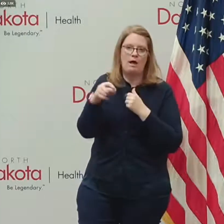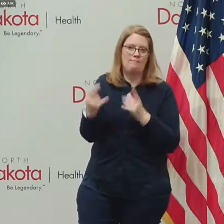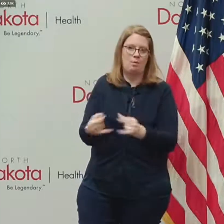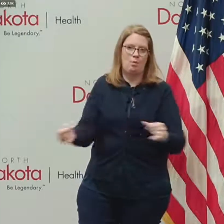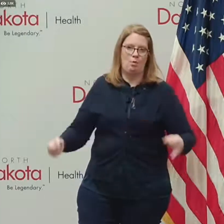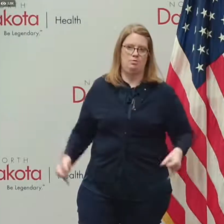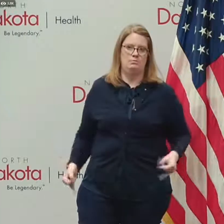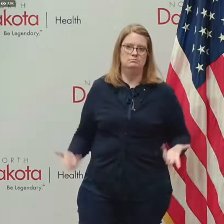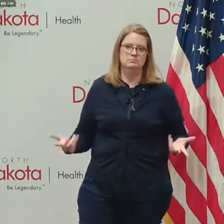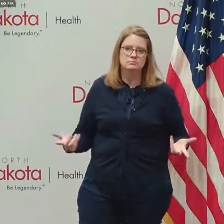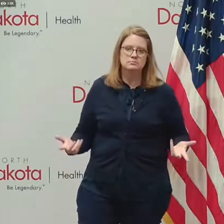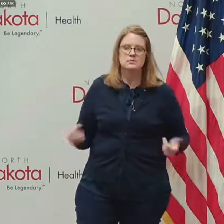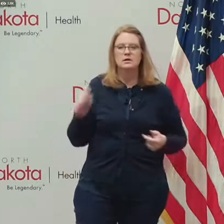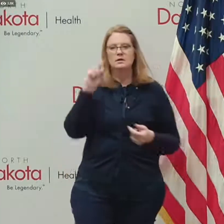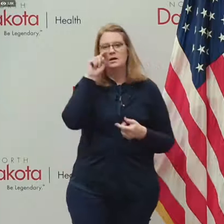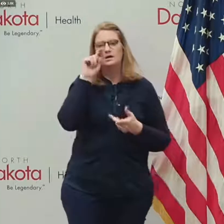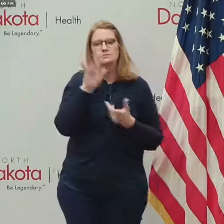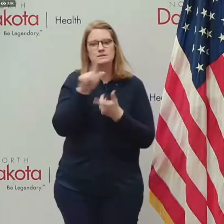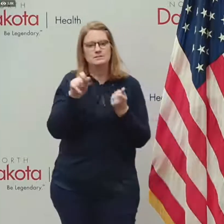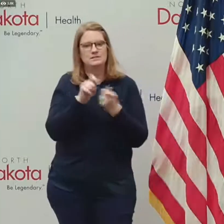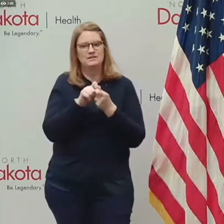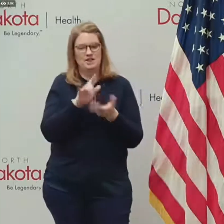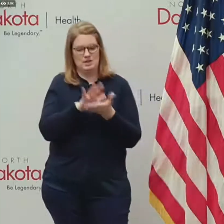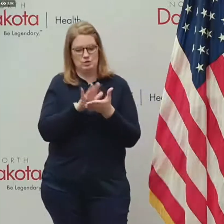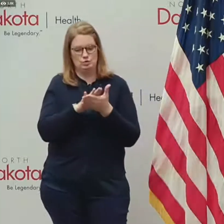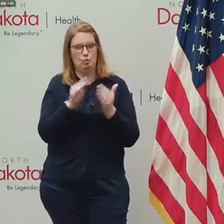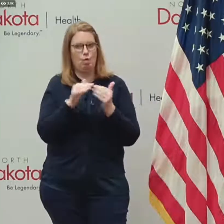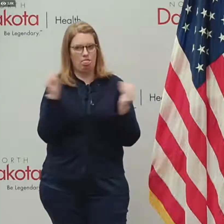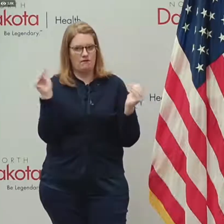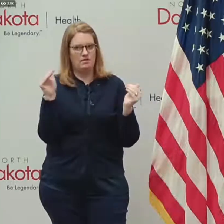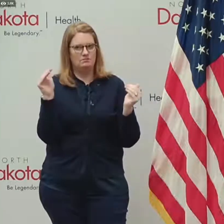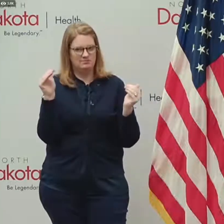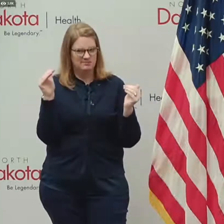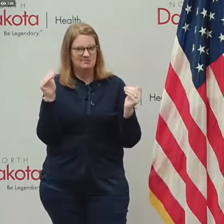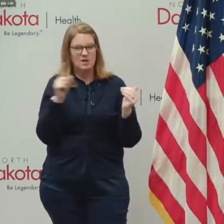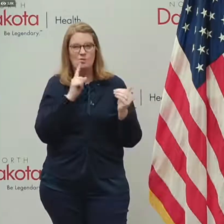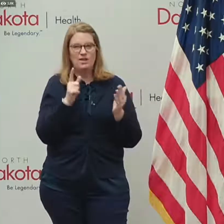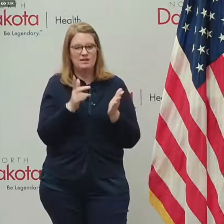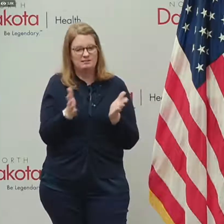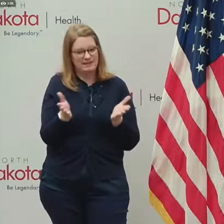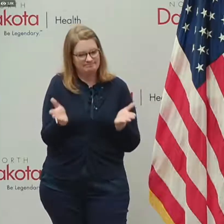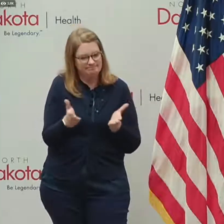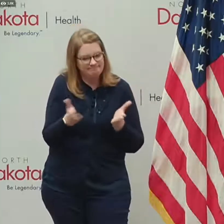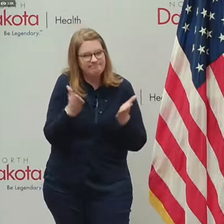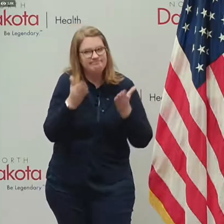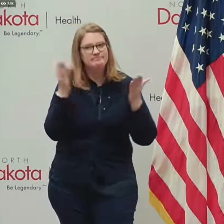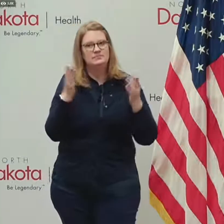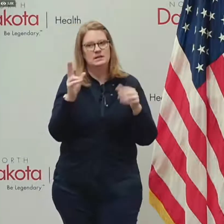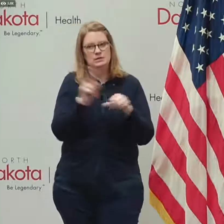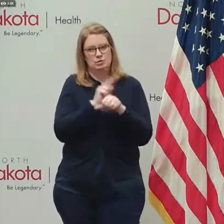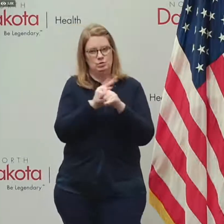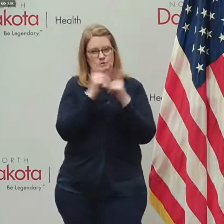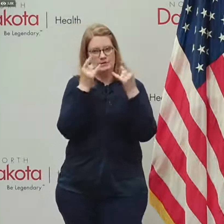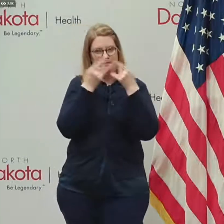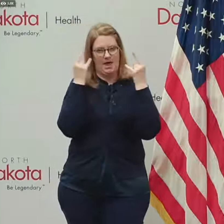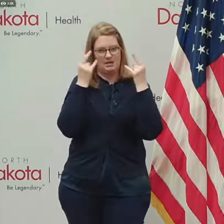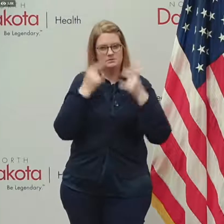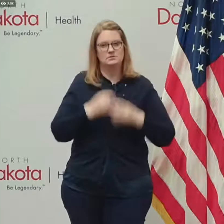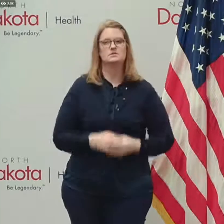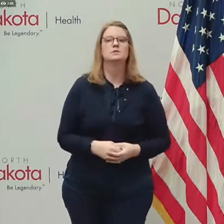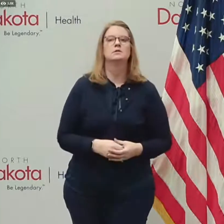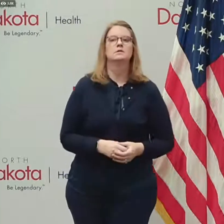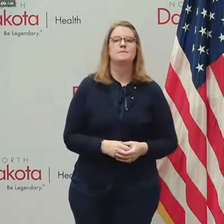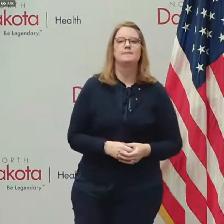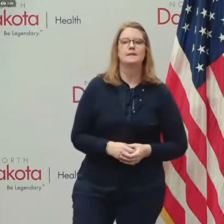school level, there's a strong incentive now for everyone to do their part and wear masks when you're not able to socially